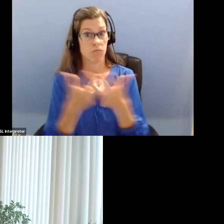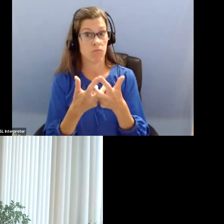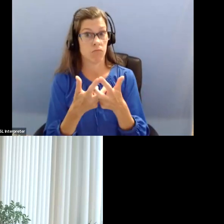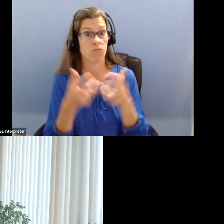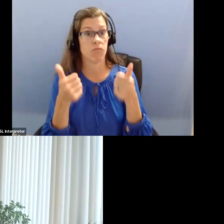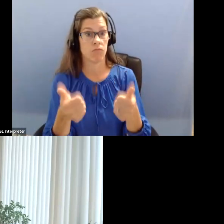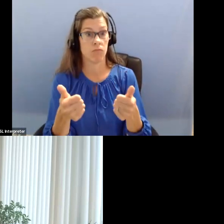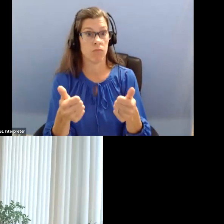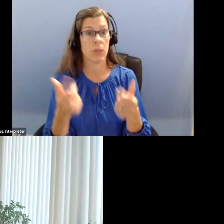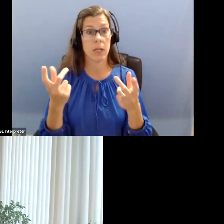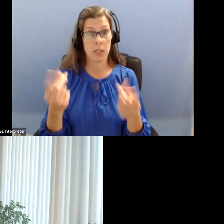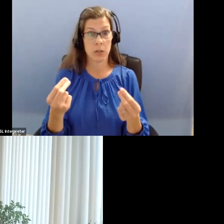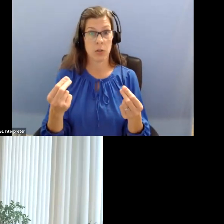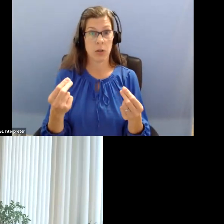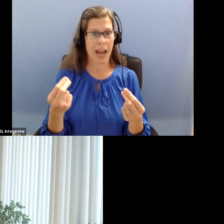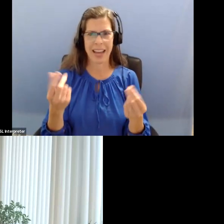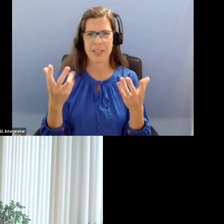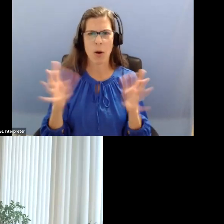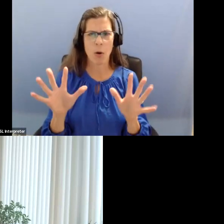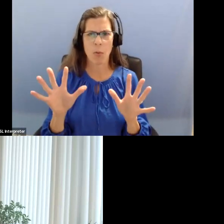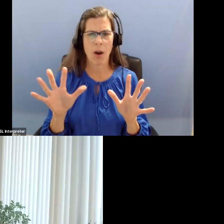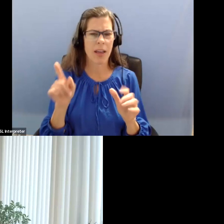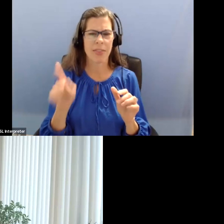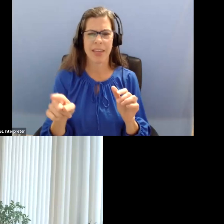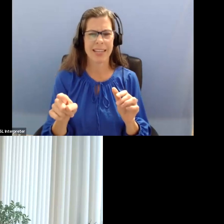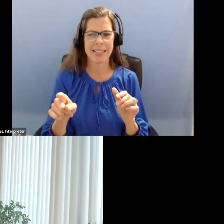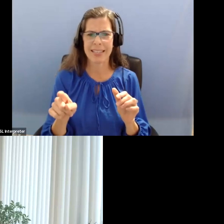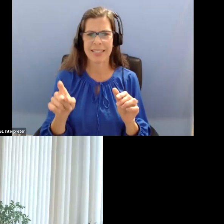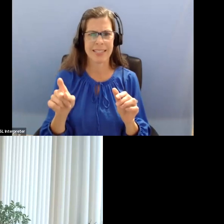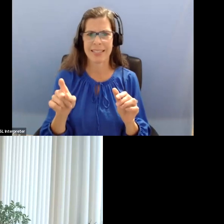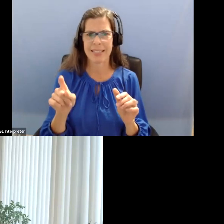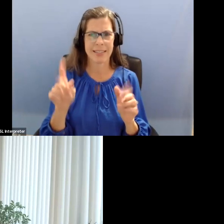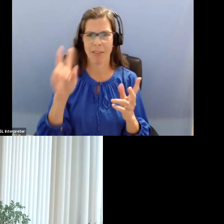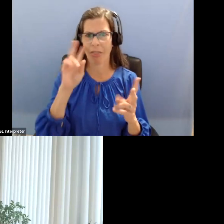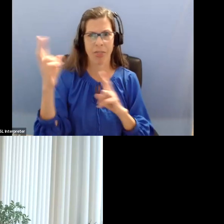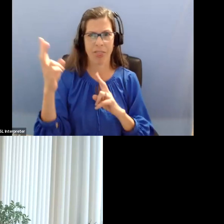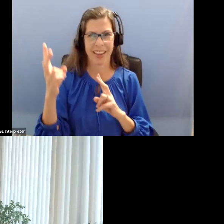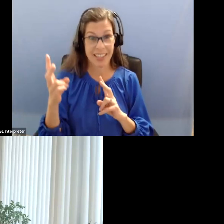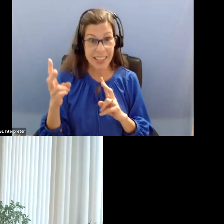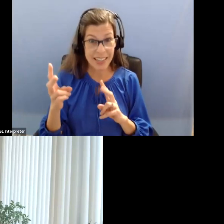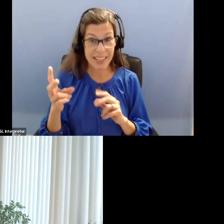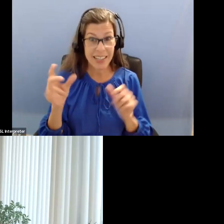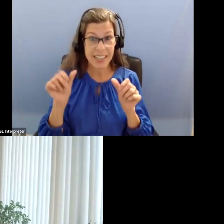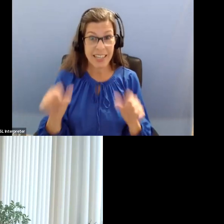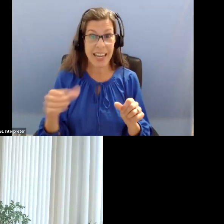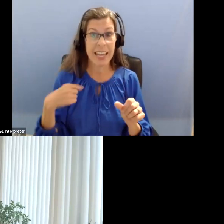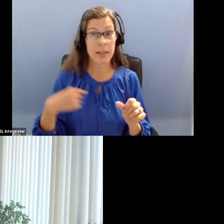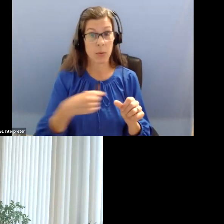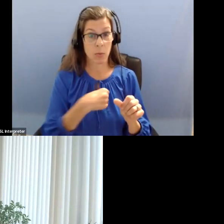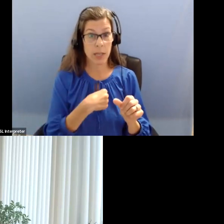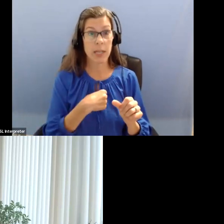Do we have a response? And I don't mean this to be like a rhetorical or pre-answered question. Do we have a responsibility, or is there a way in which we as steering committee members can